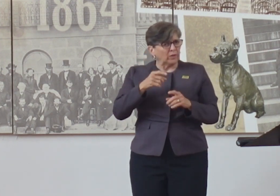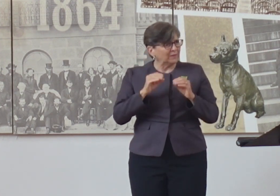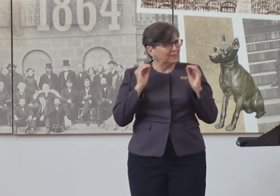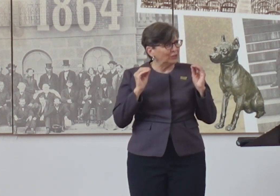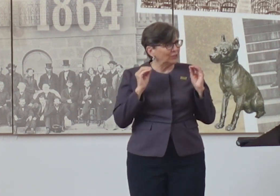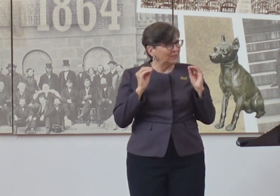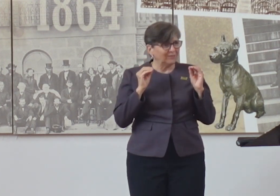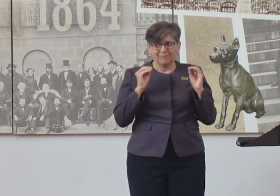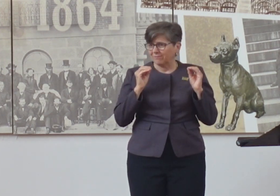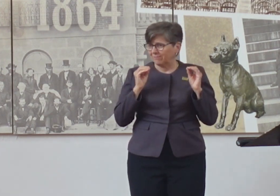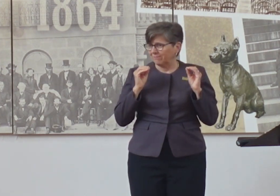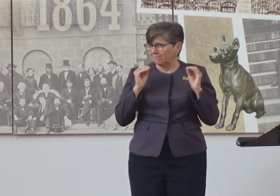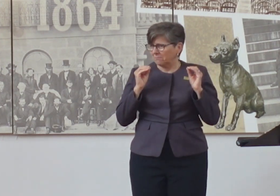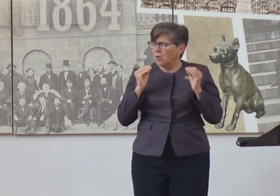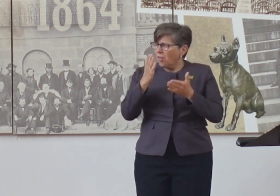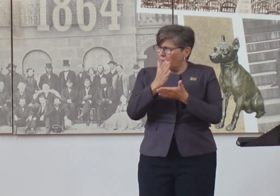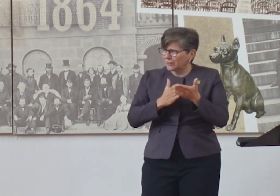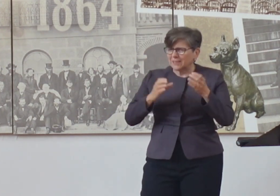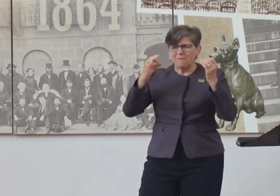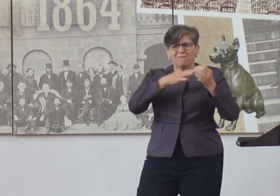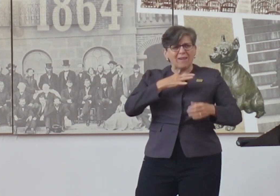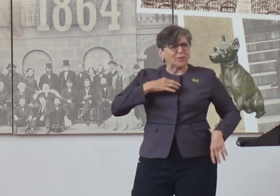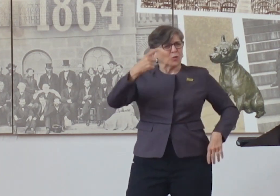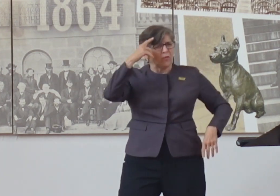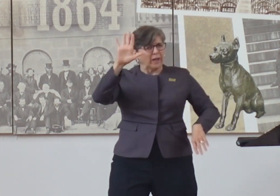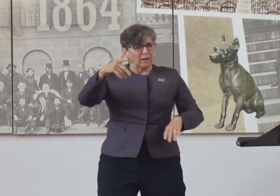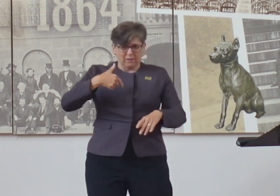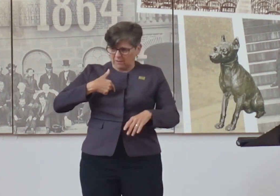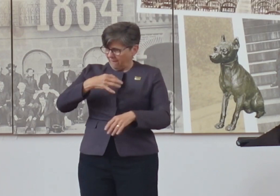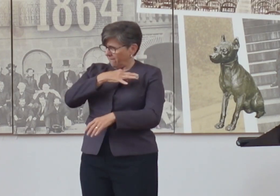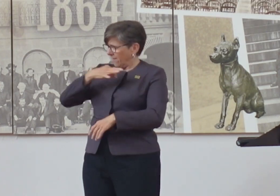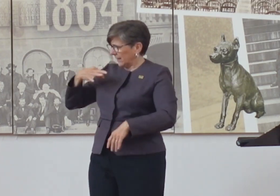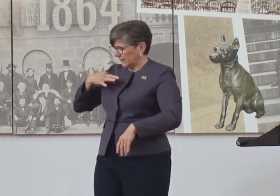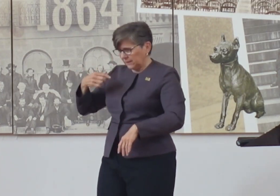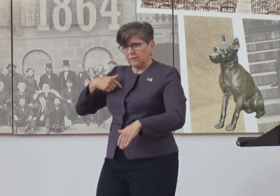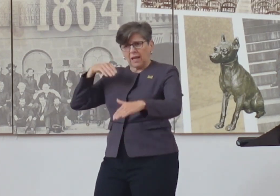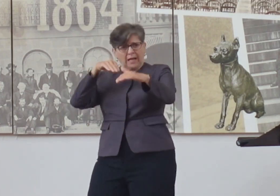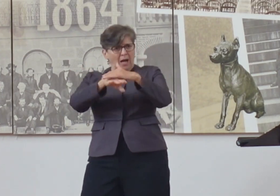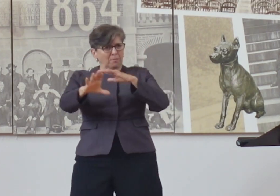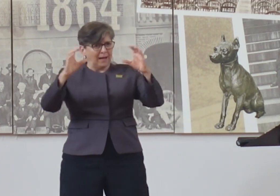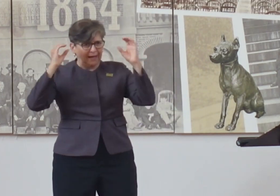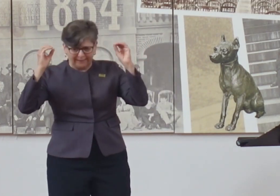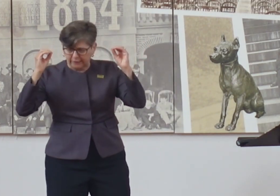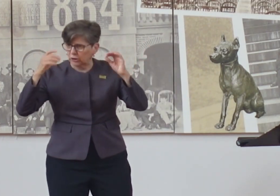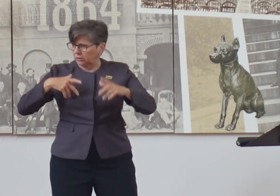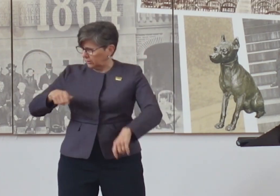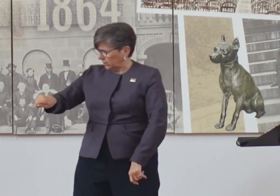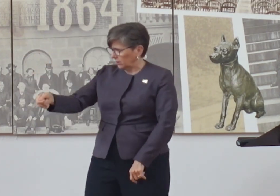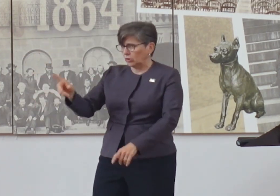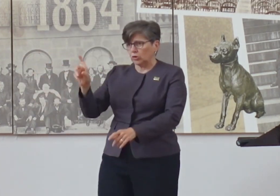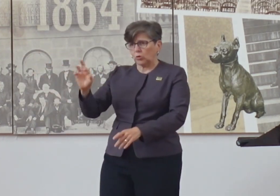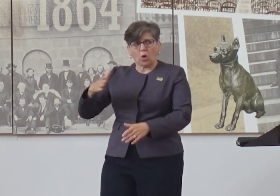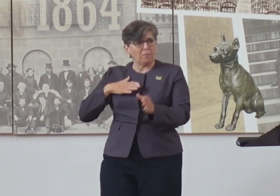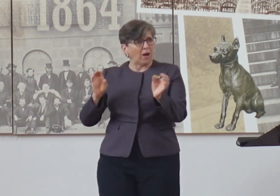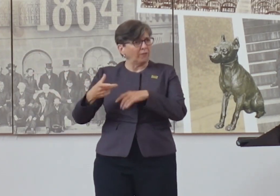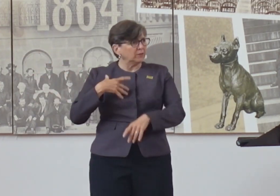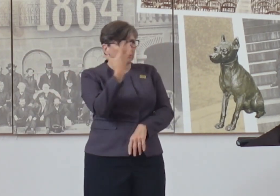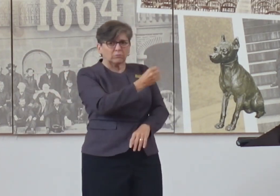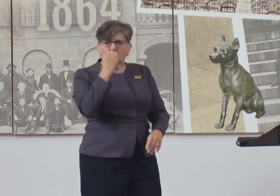Nancy, and their impact is just not the fact that they teach. There are some faculty who think that being a faculty member, they come here to Gallaudet, they